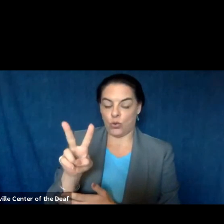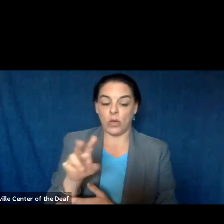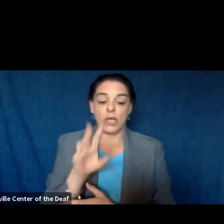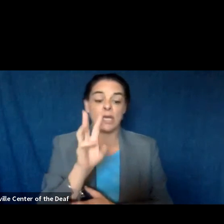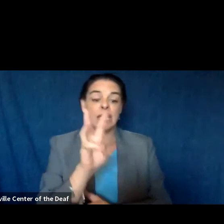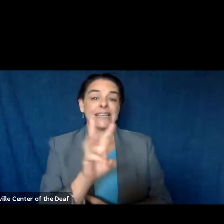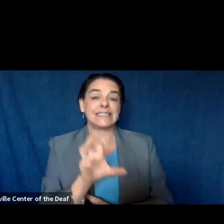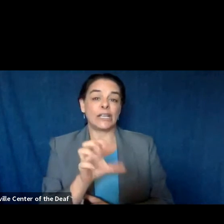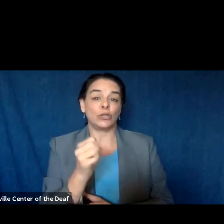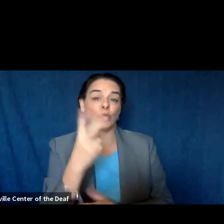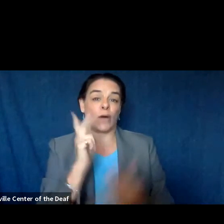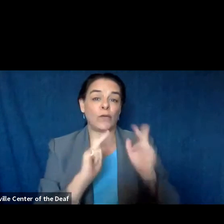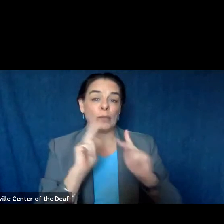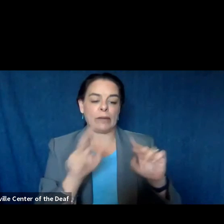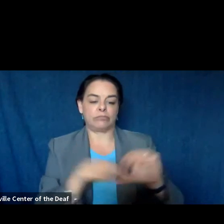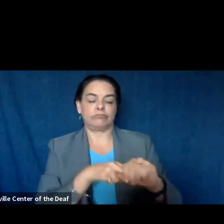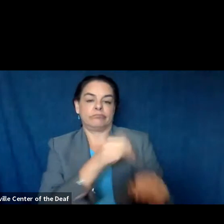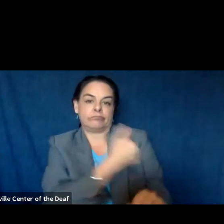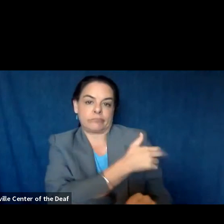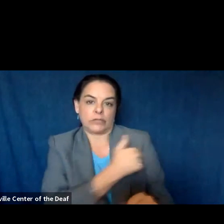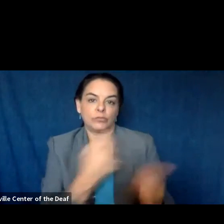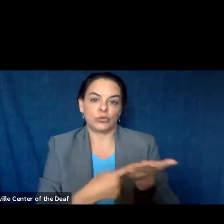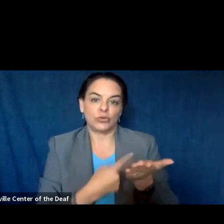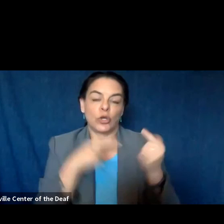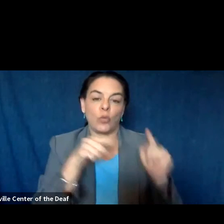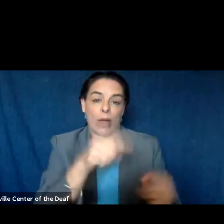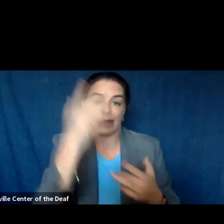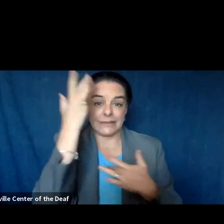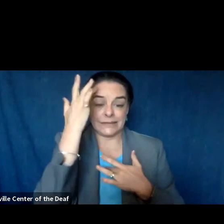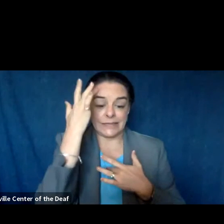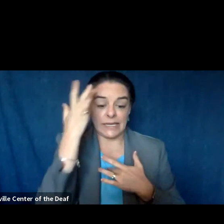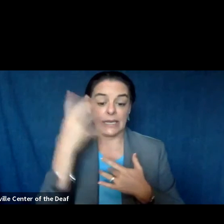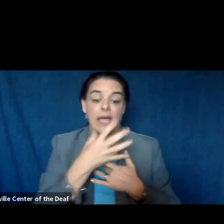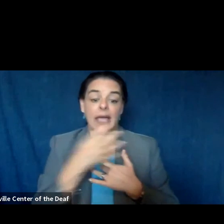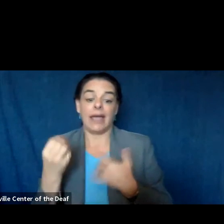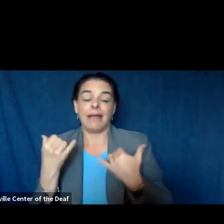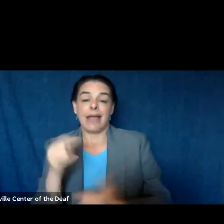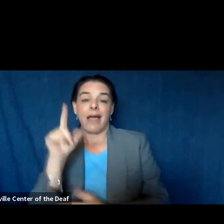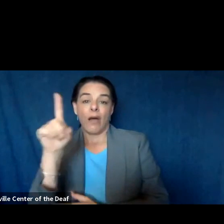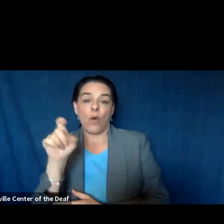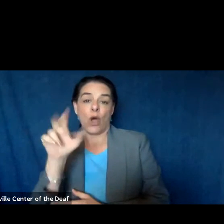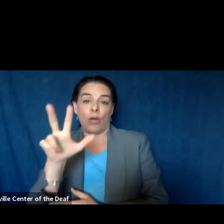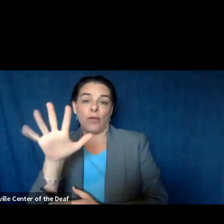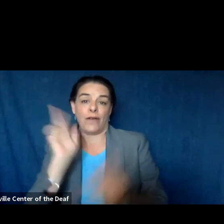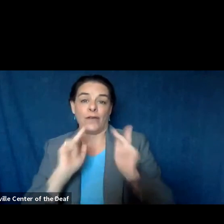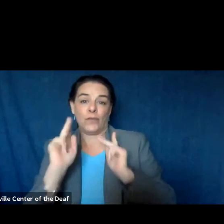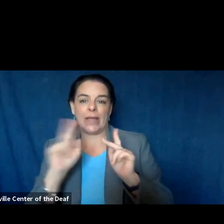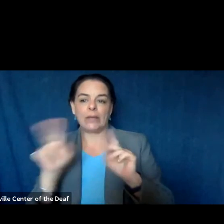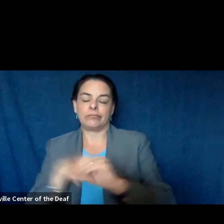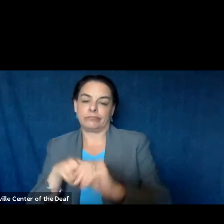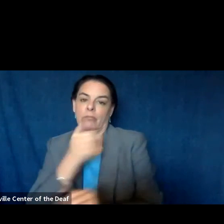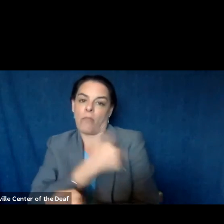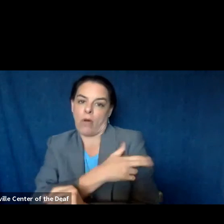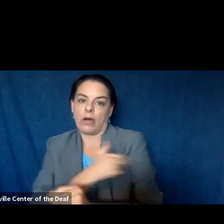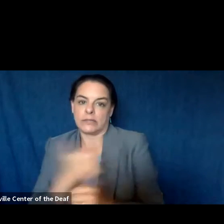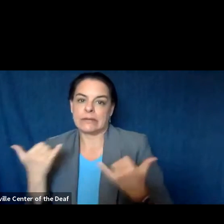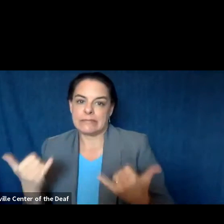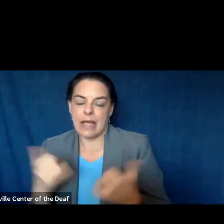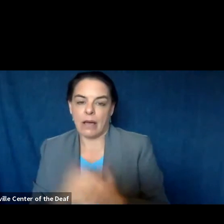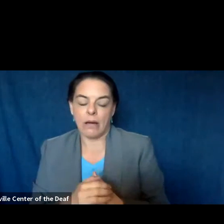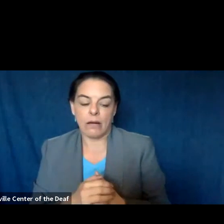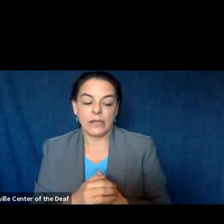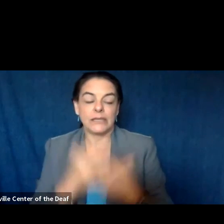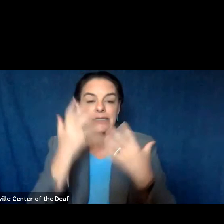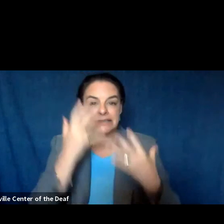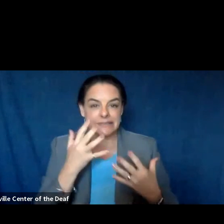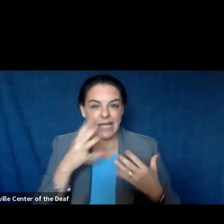individuals have been hospitalized at some point in their illness, and 135 Knox County residents are currently hospitalized. And sadly,